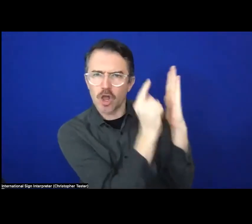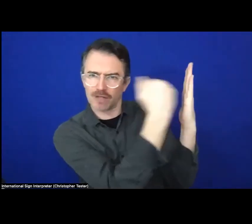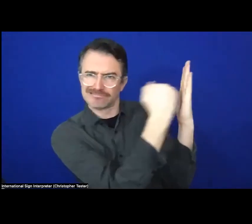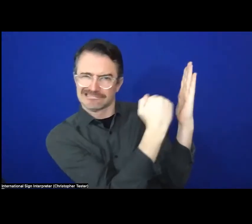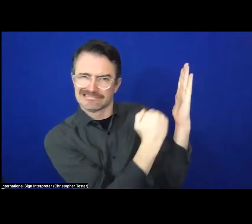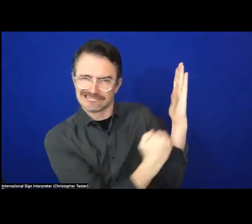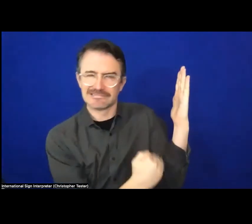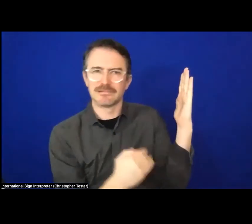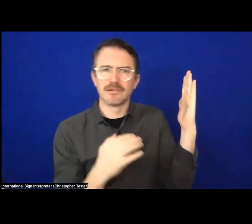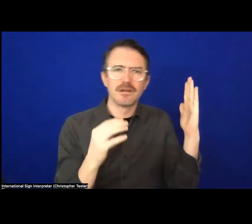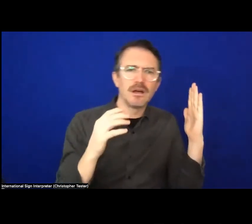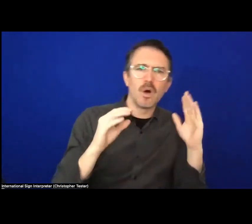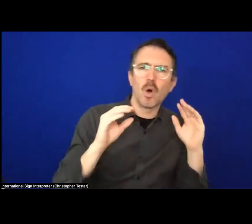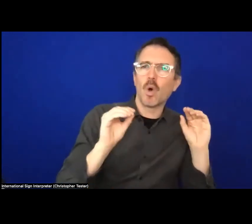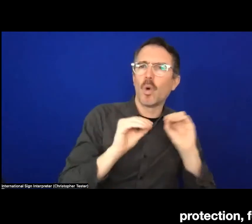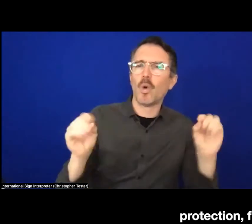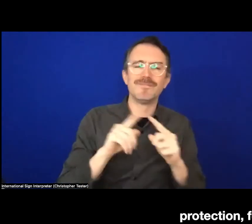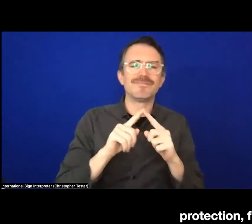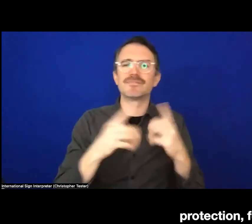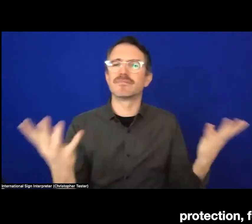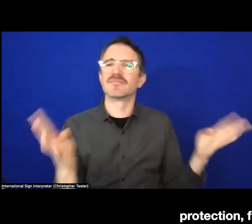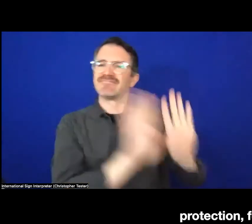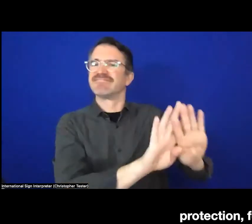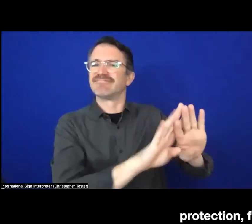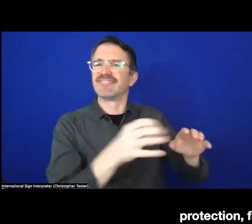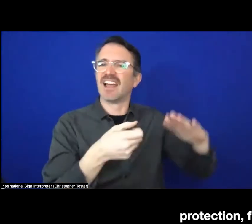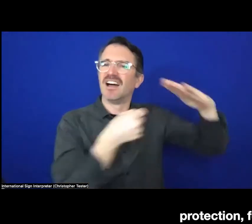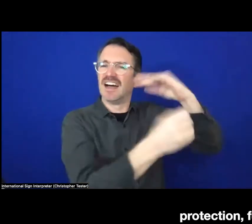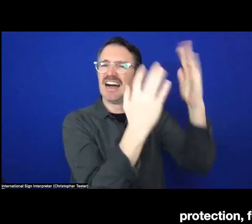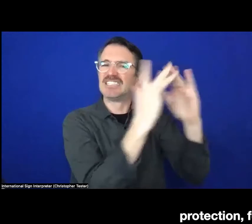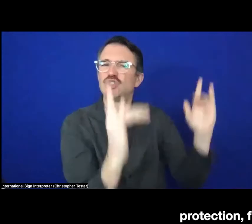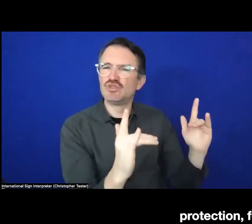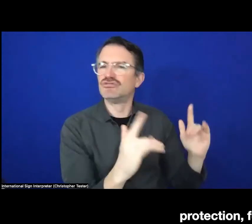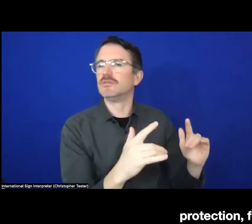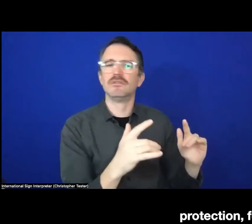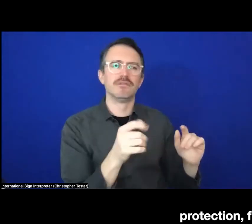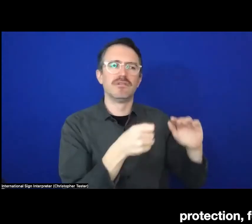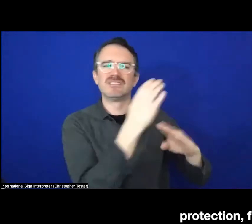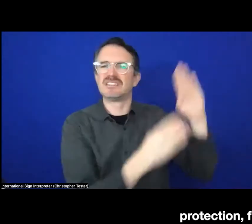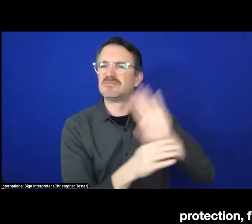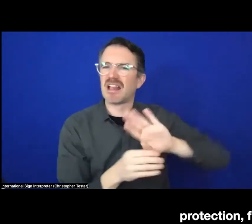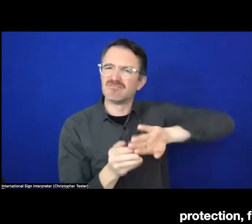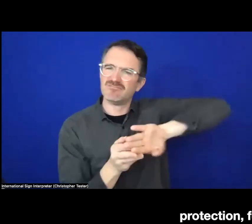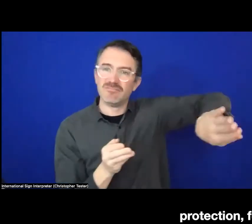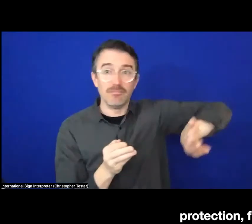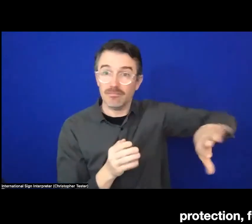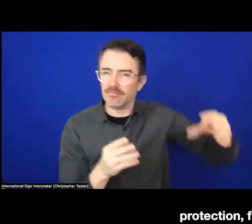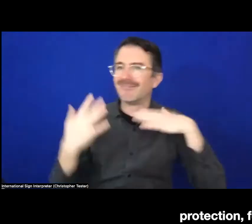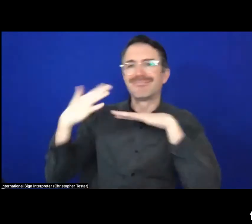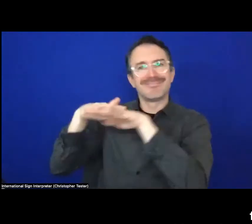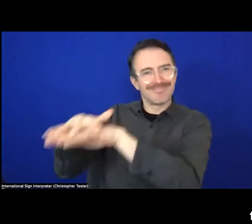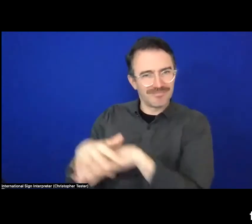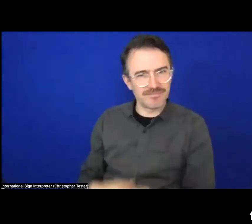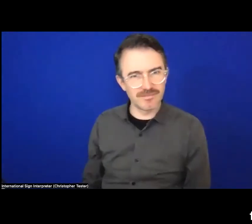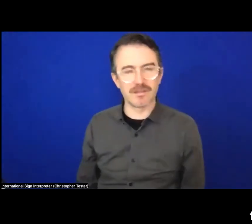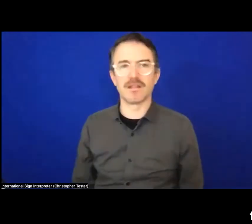the formation of working group on respect, protection, fulfillment, enforcement, and